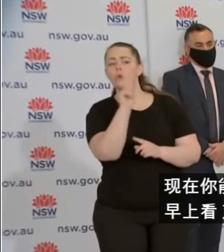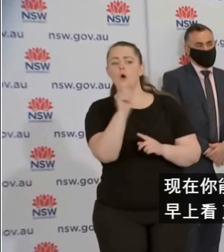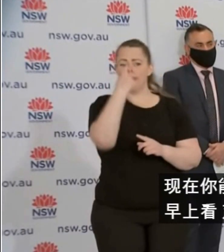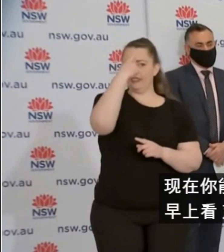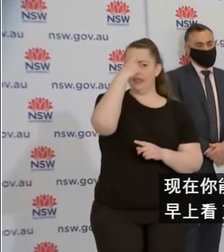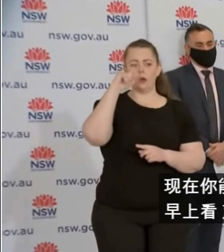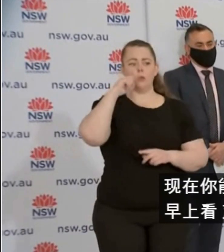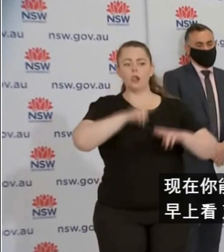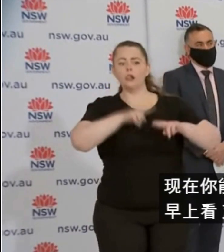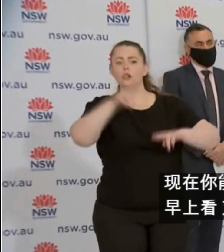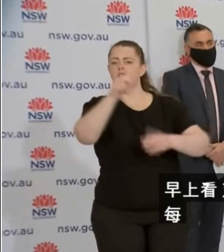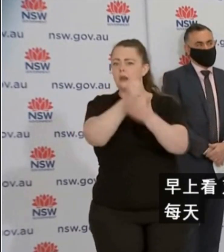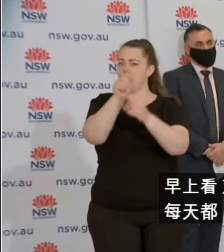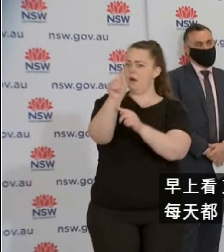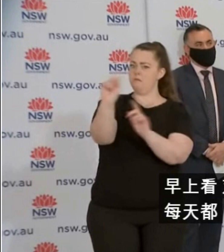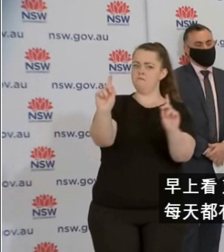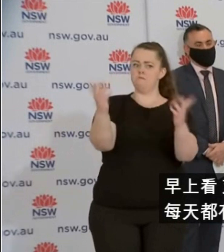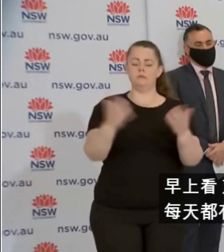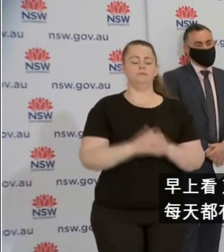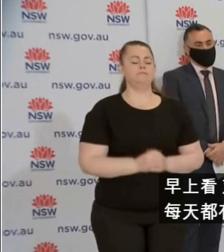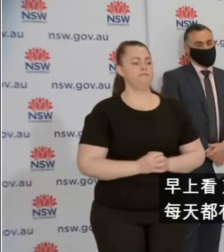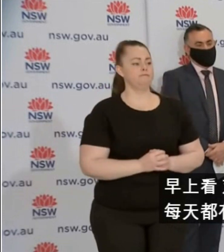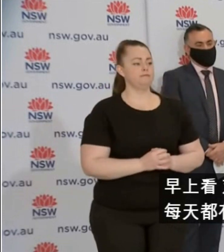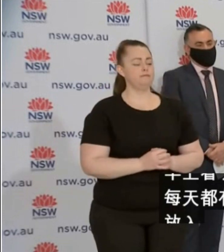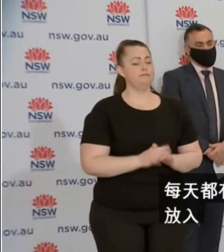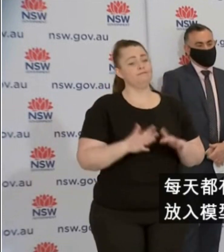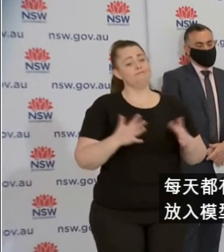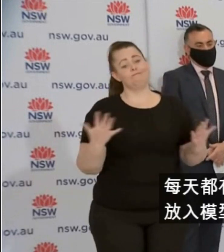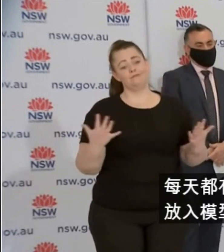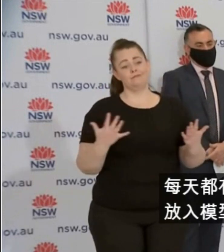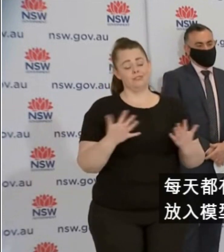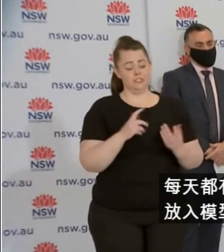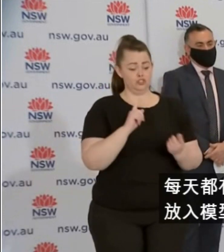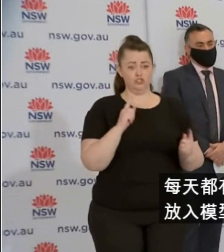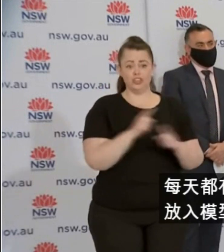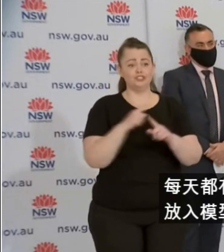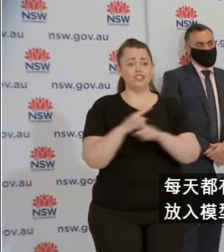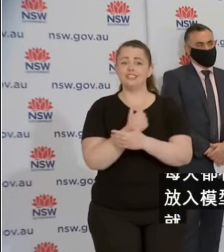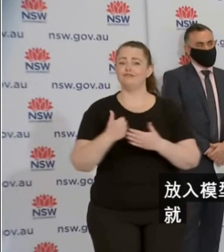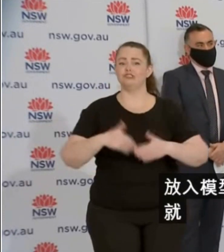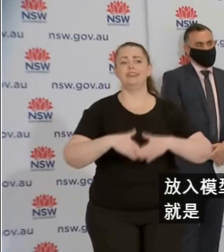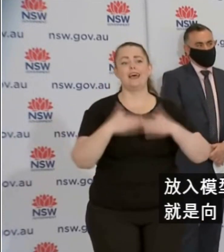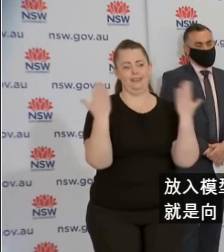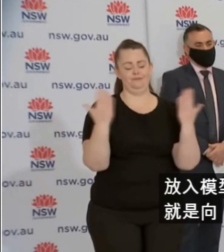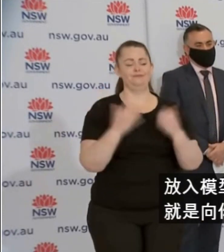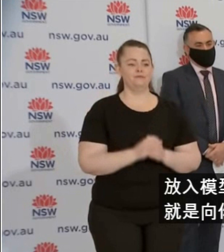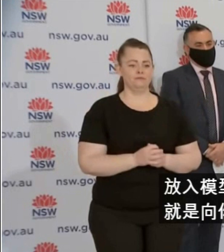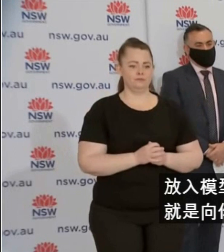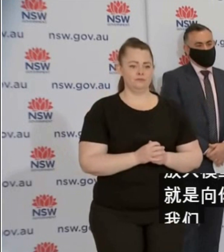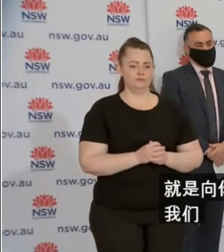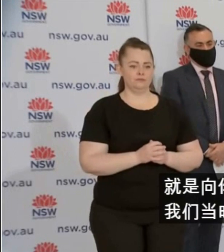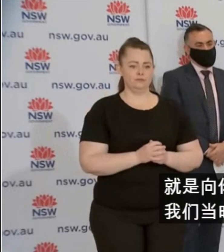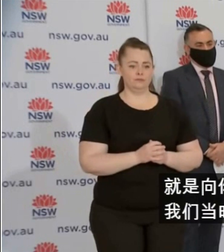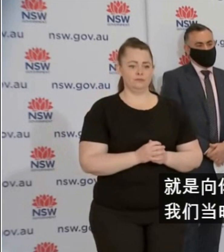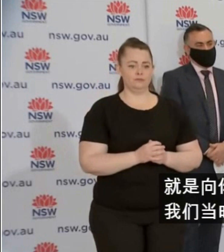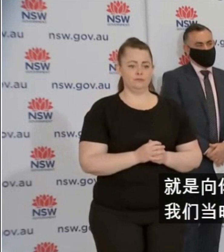modelling, differ every day. Different variables are put into the model. So what we'll do next week is provide you the information we have